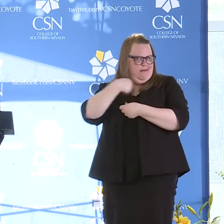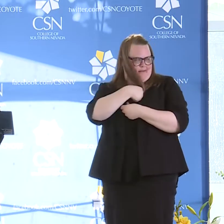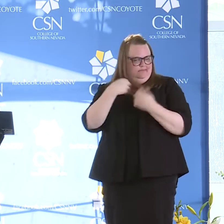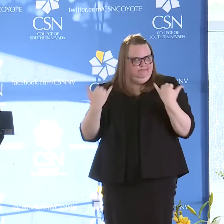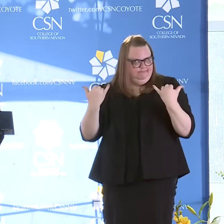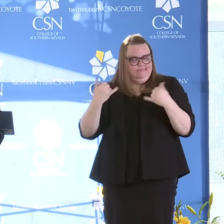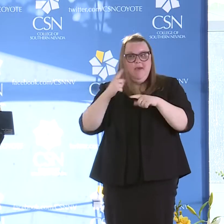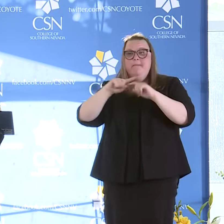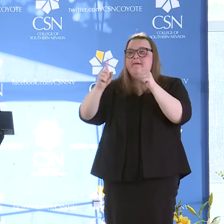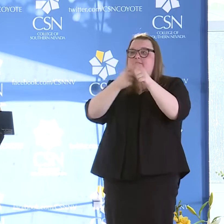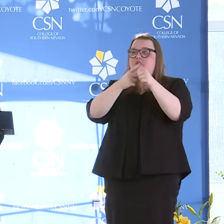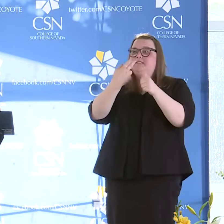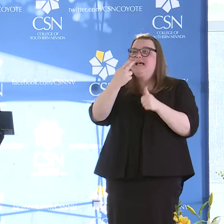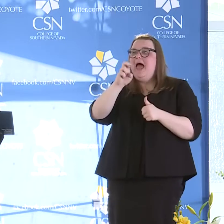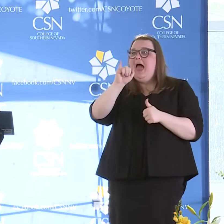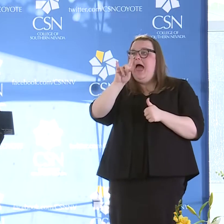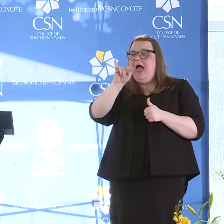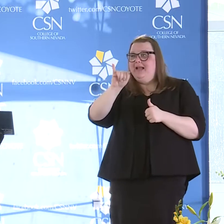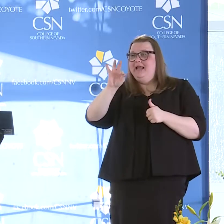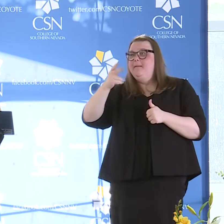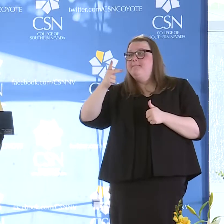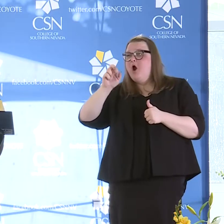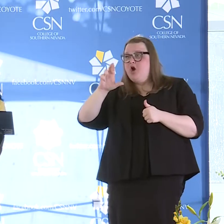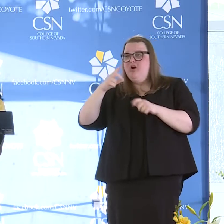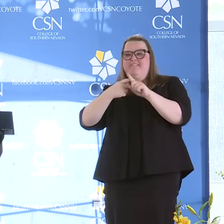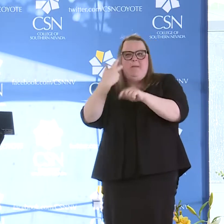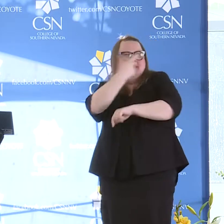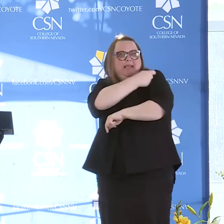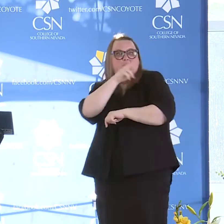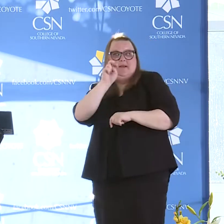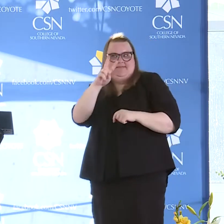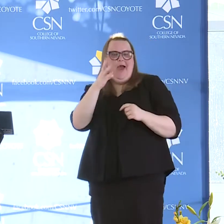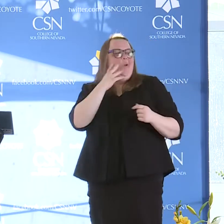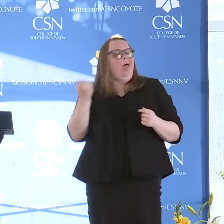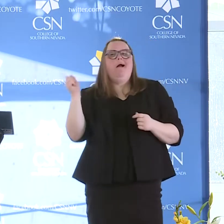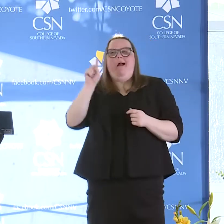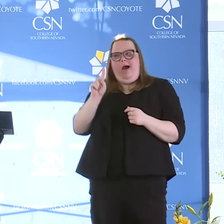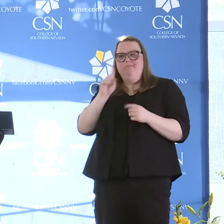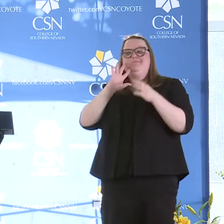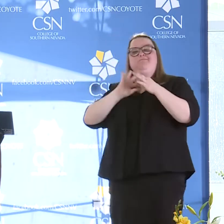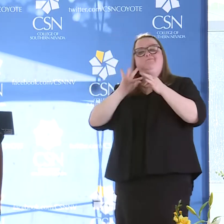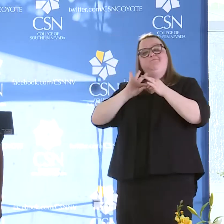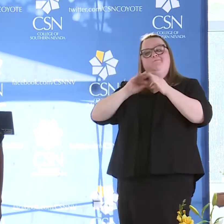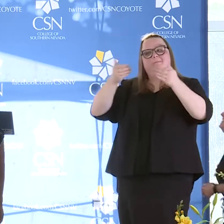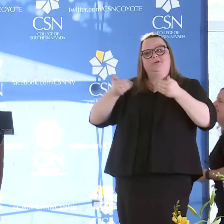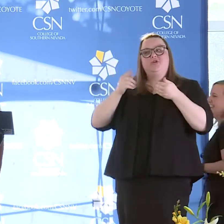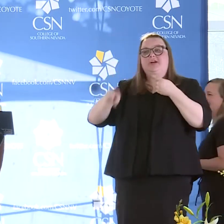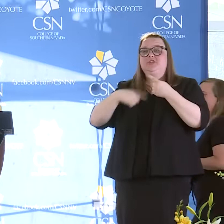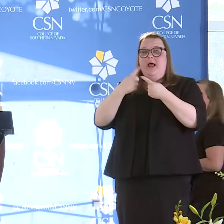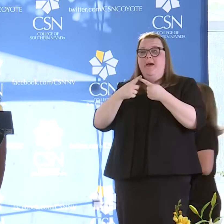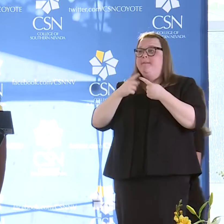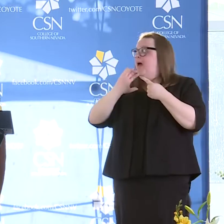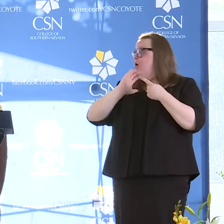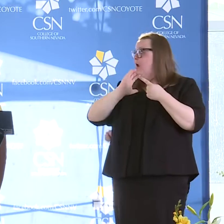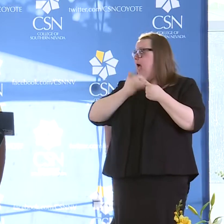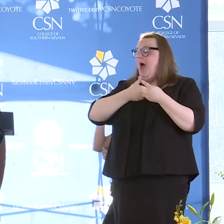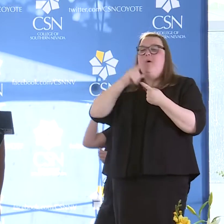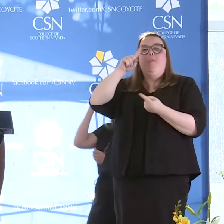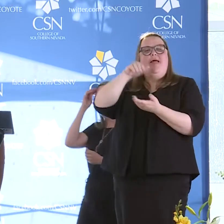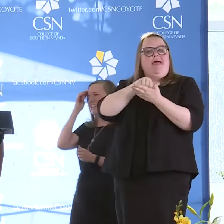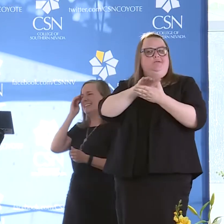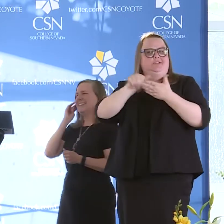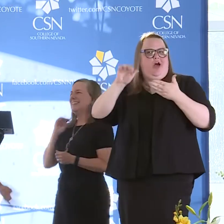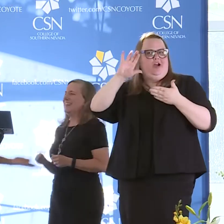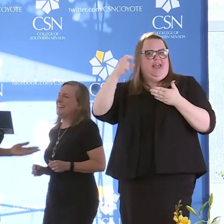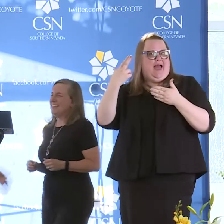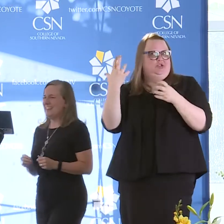we're going to have Heidi Parker from Immunize Nevada come up to give us a quick introduction about our $1,000 cash